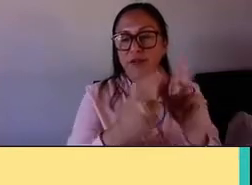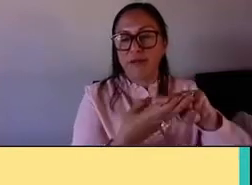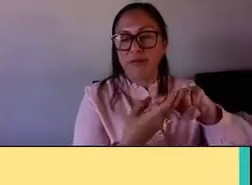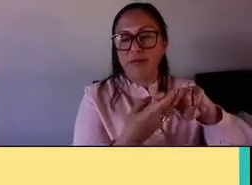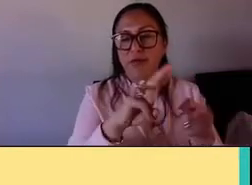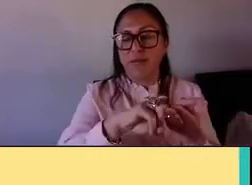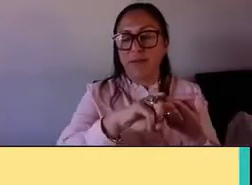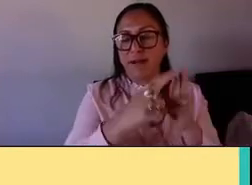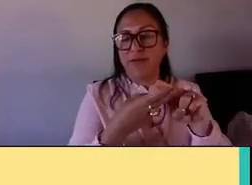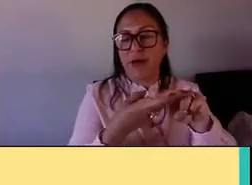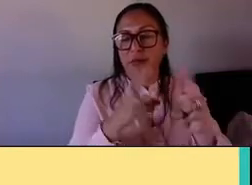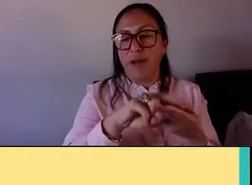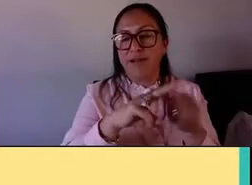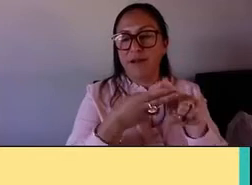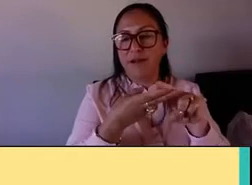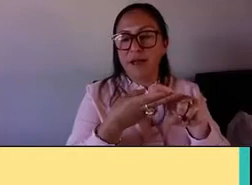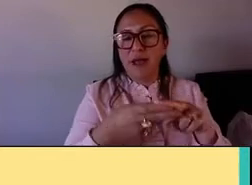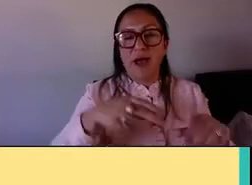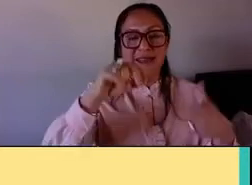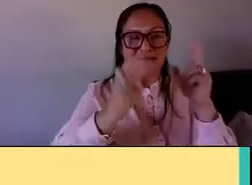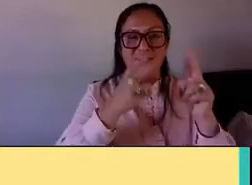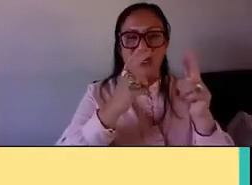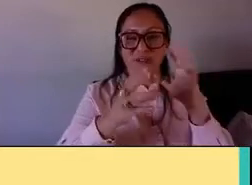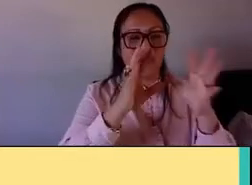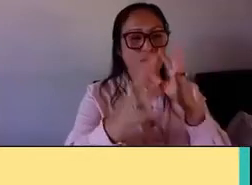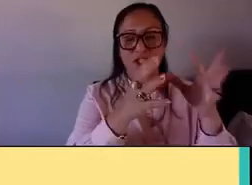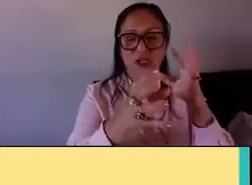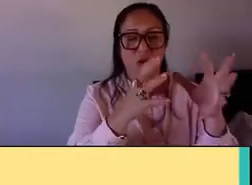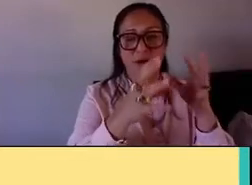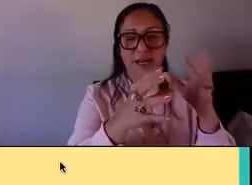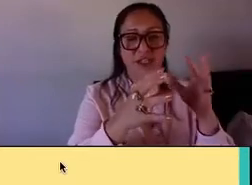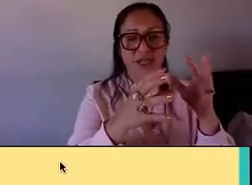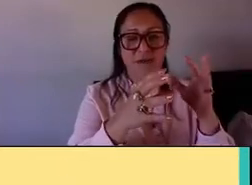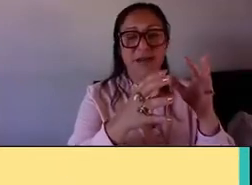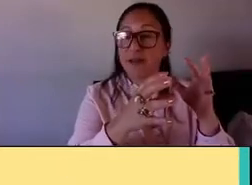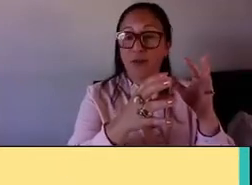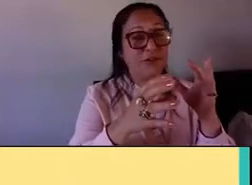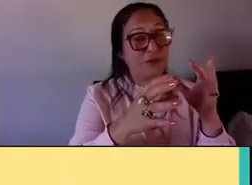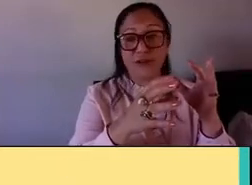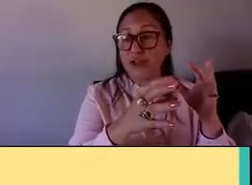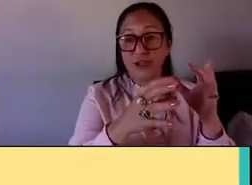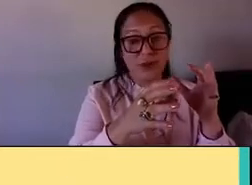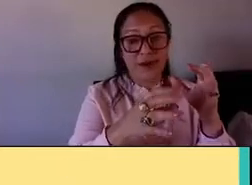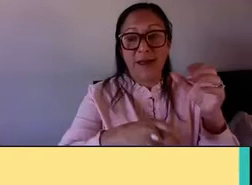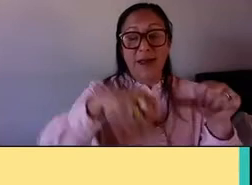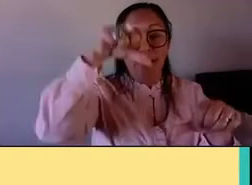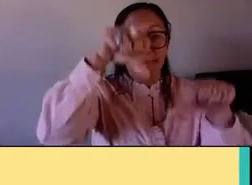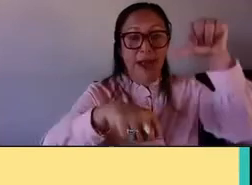fingers kind of moving back and forth. Puzzle. I think it's a little too much coordination, but some preschoolers could do